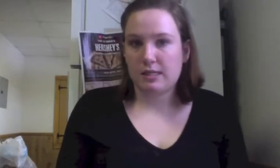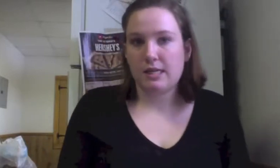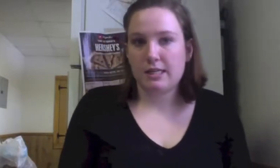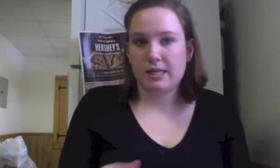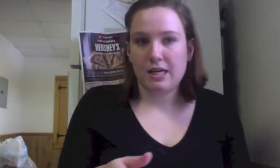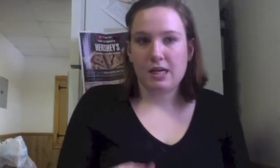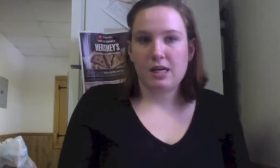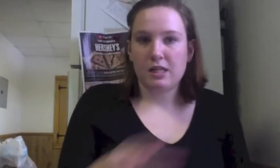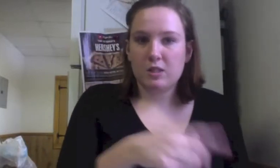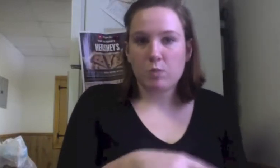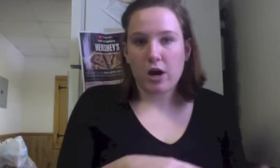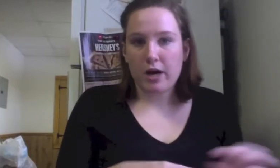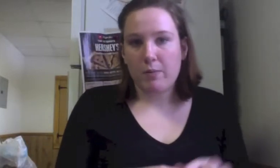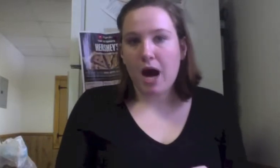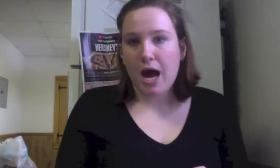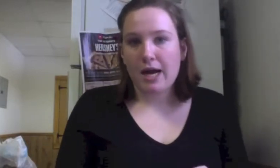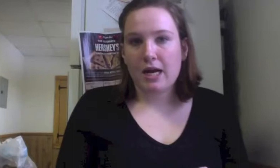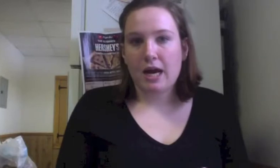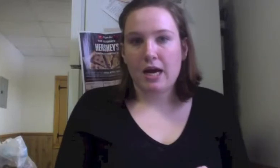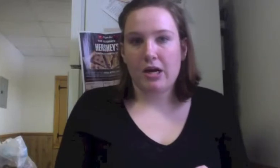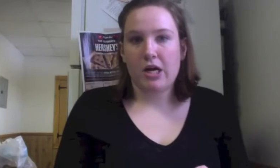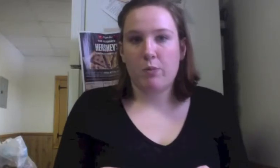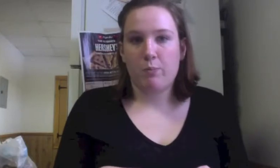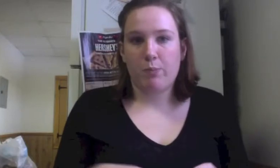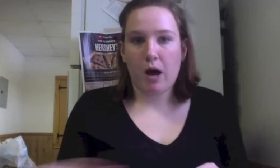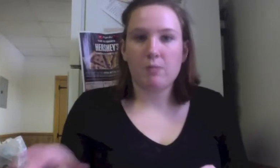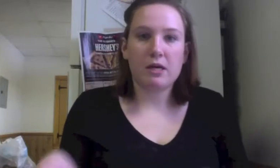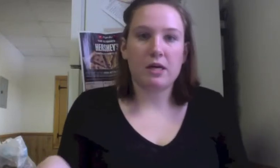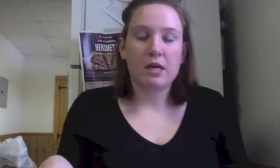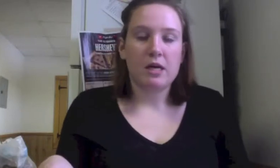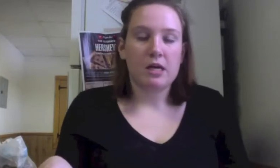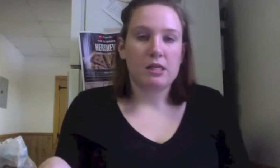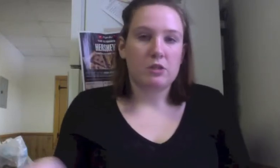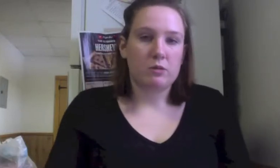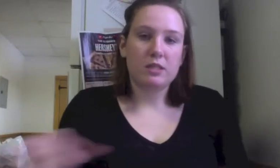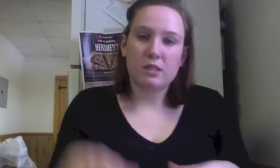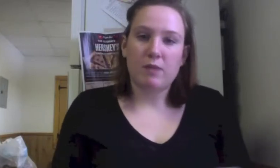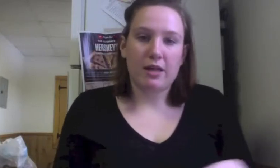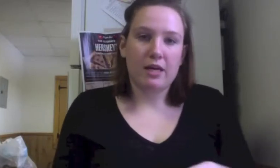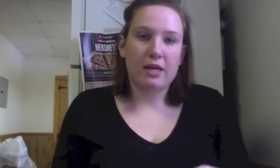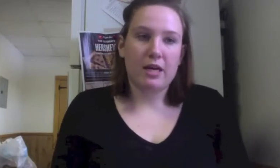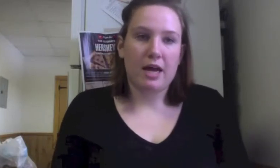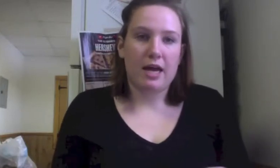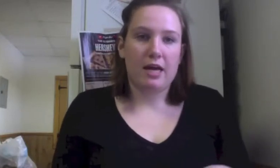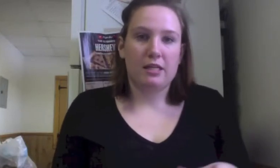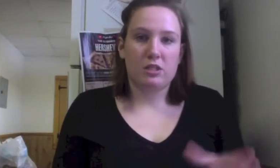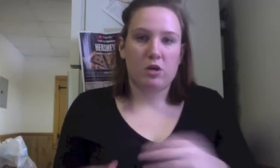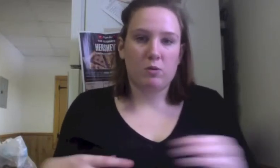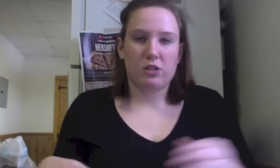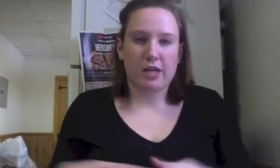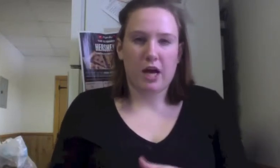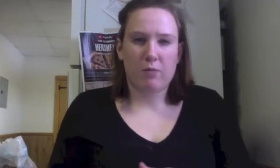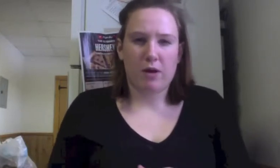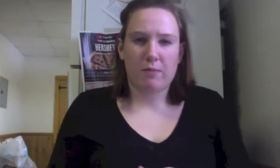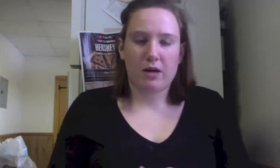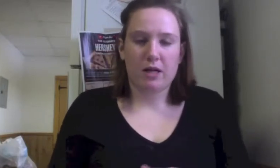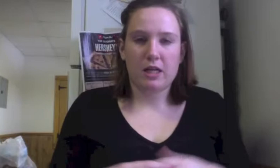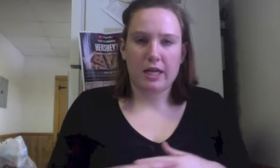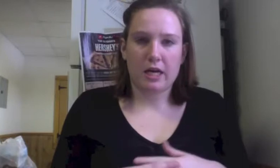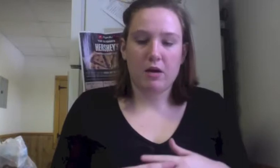did this part in mine and I heard Bobby use this method, and so it's going to help them click